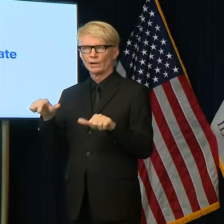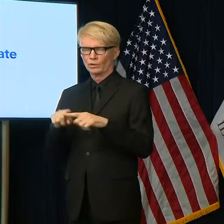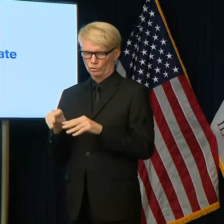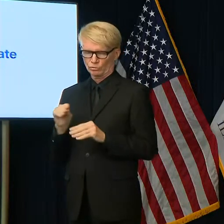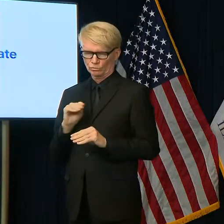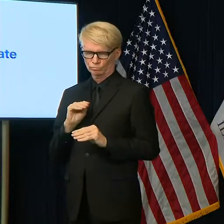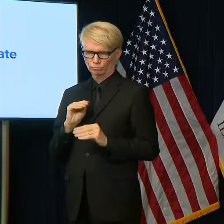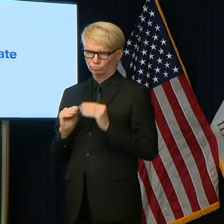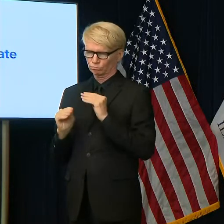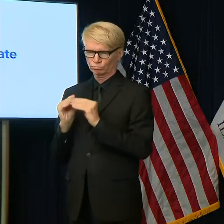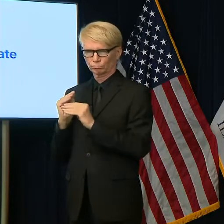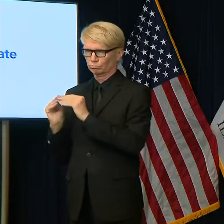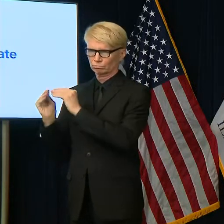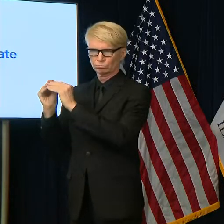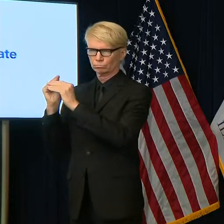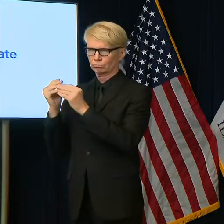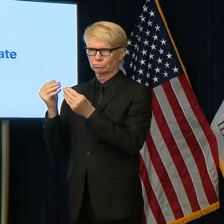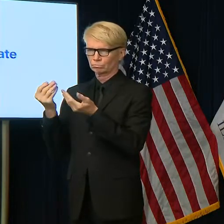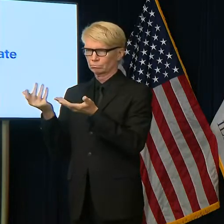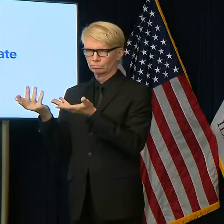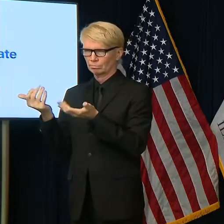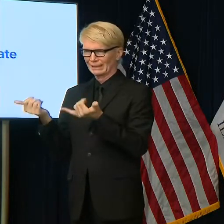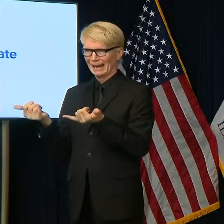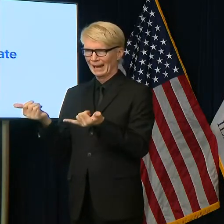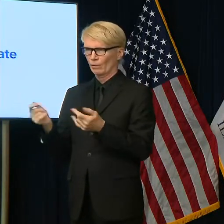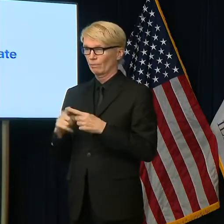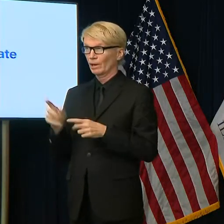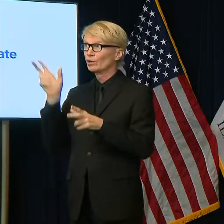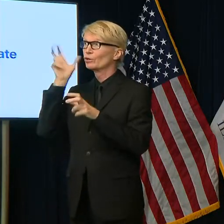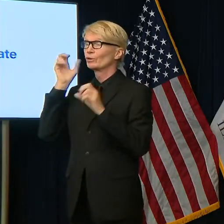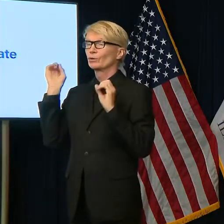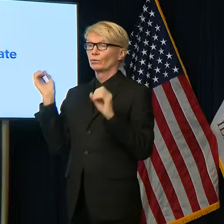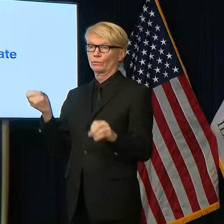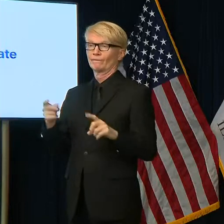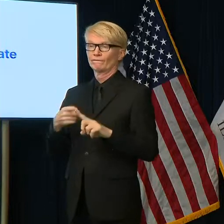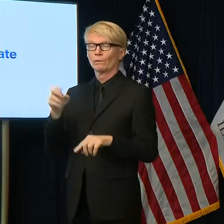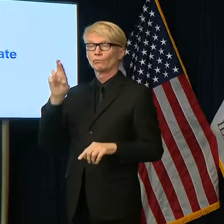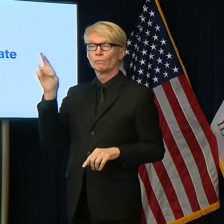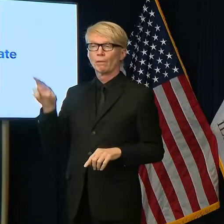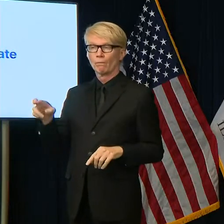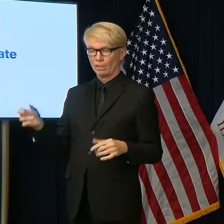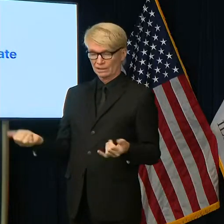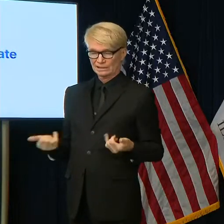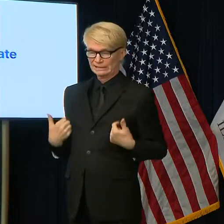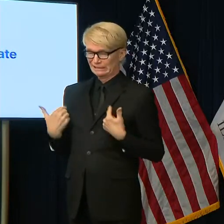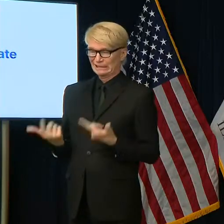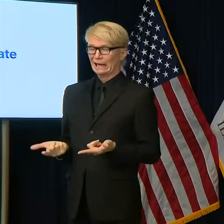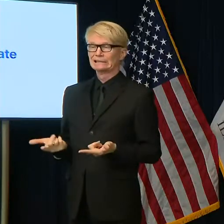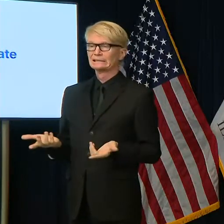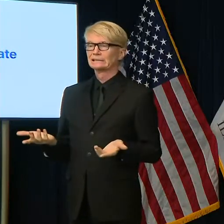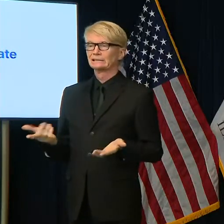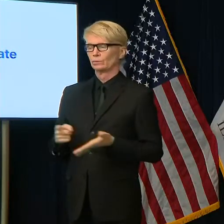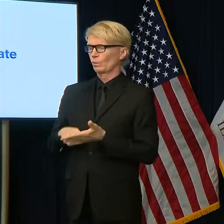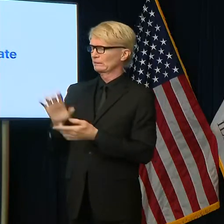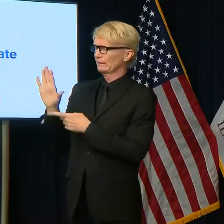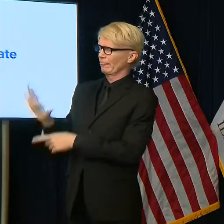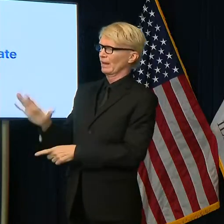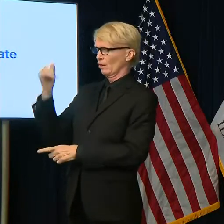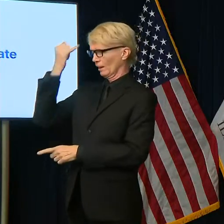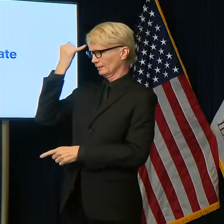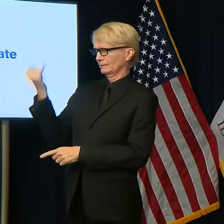now. But we've heard nothing from the Republicans yet on what ideas they have